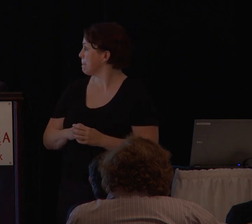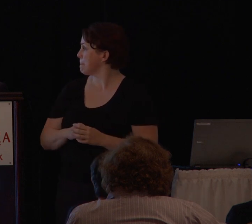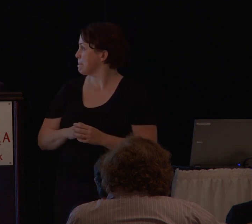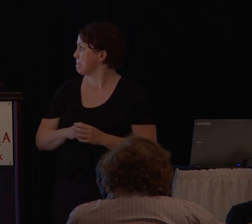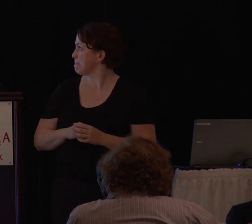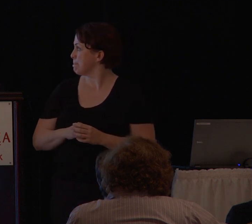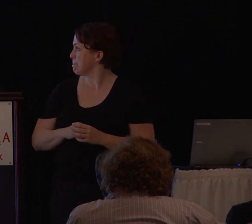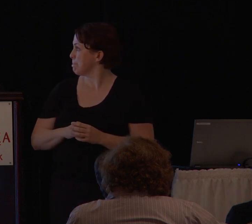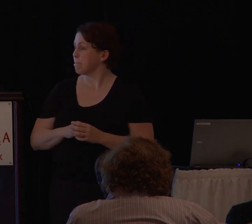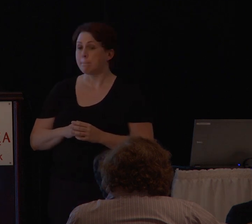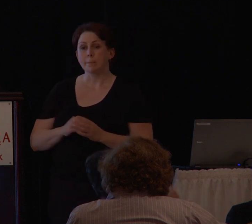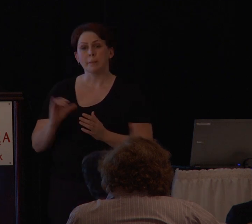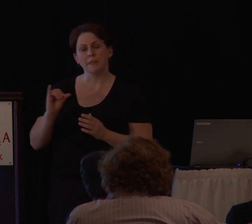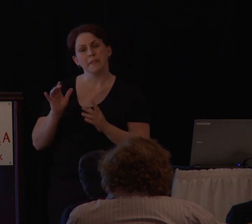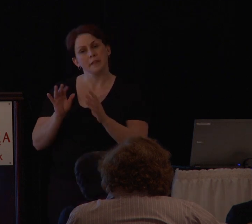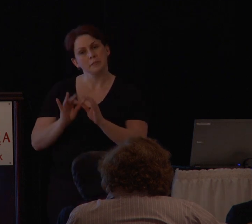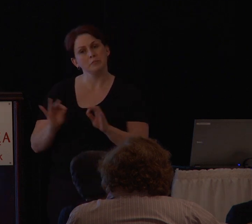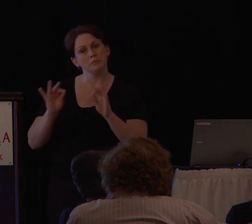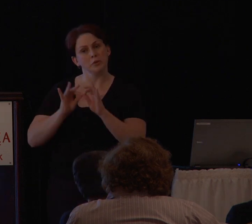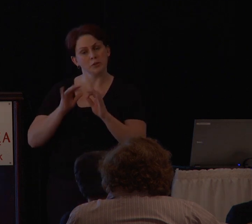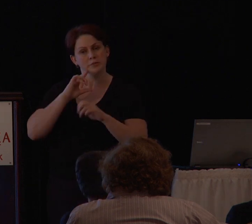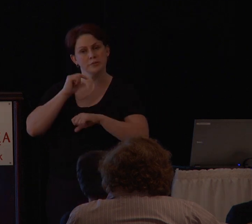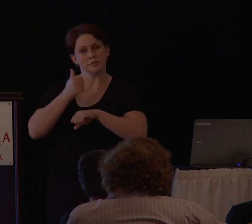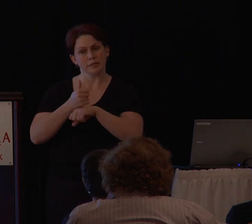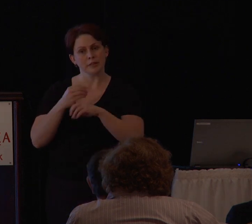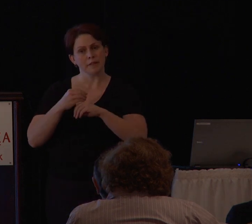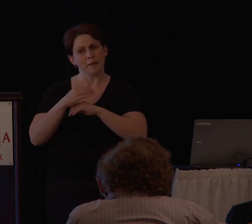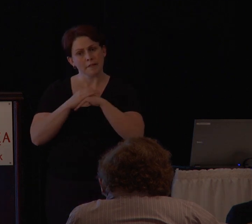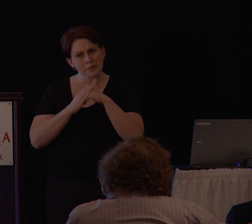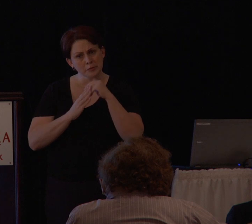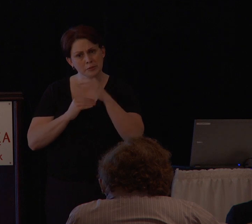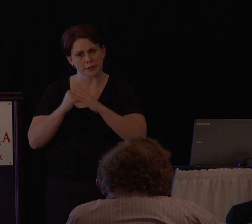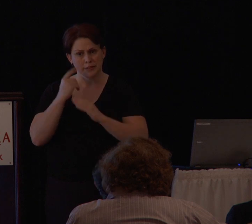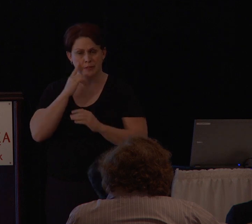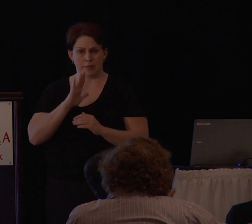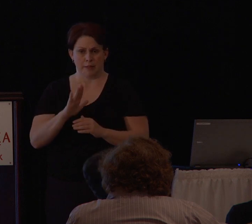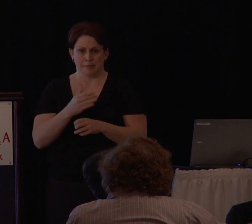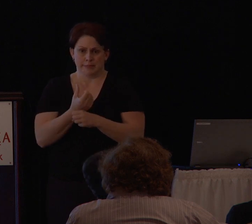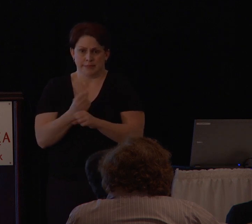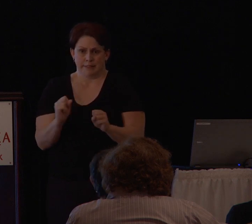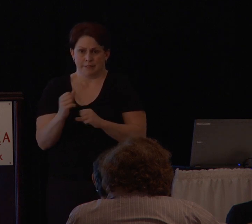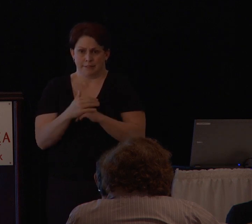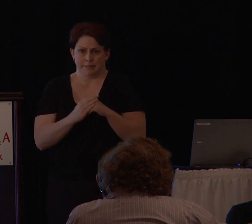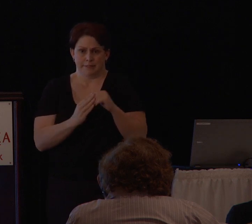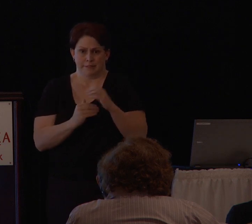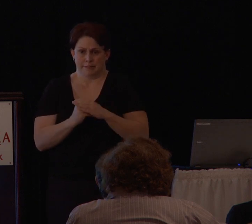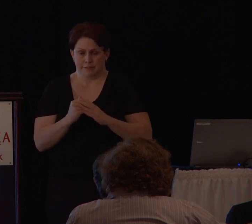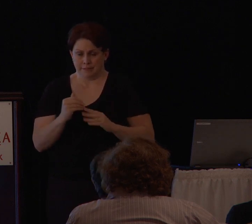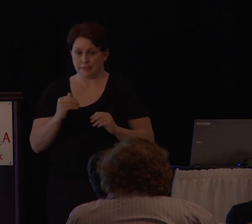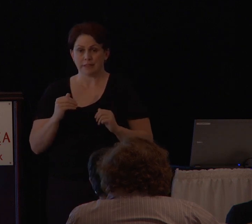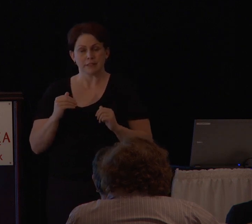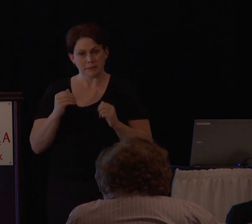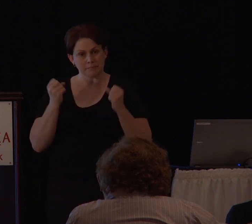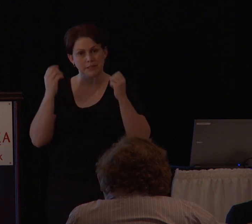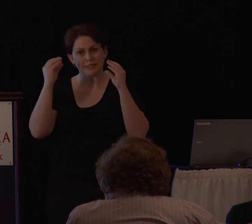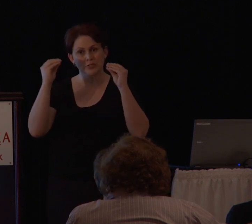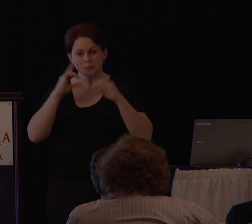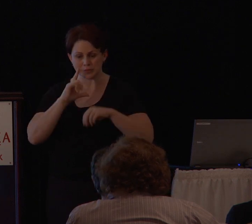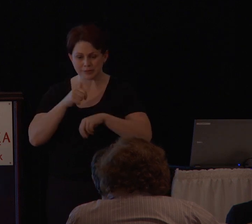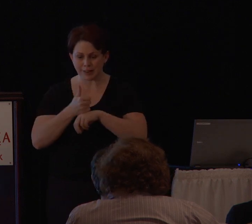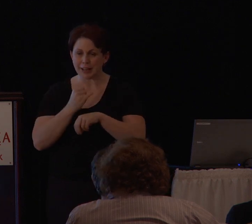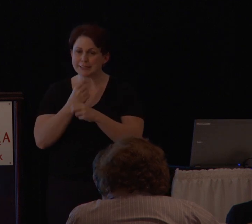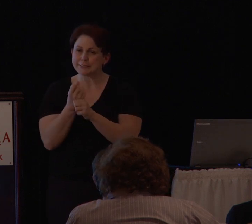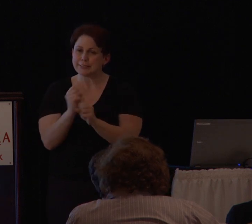And also, it was important to create a comfortable and safe environment for the child. A lot of the teachers talked about how they would create like a